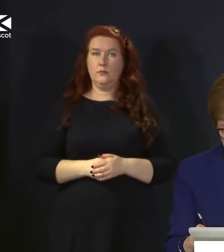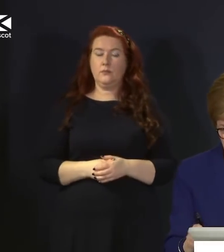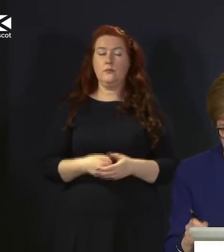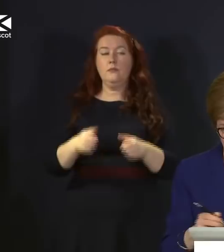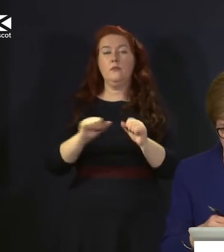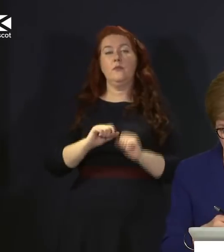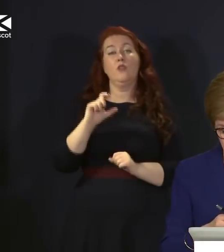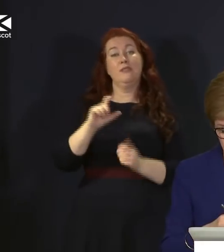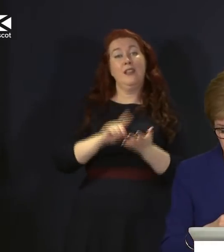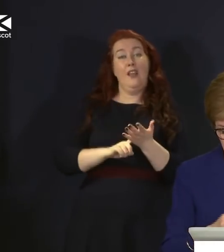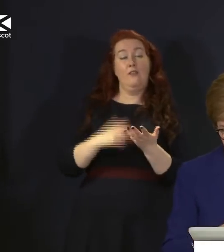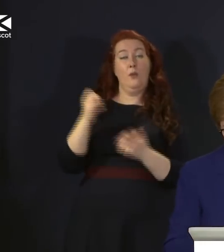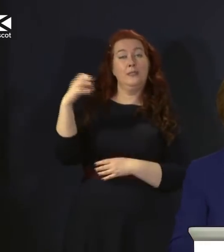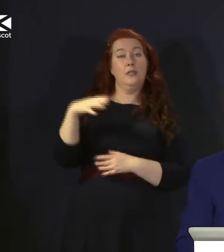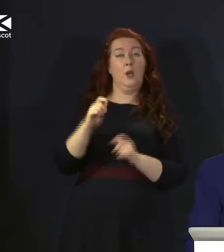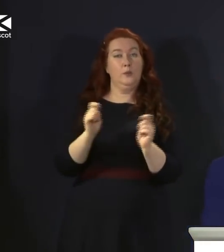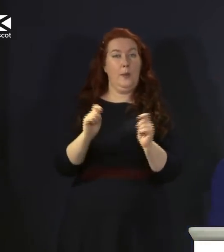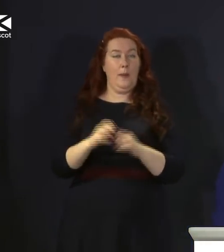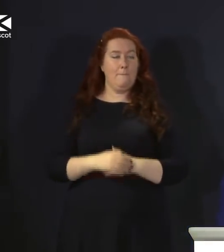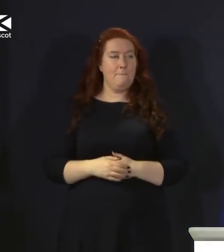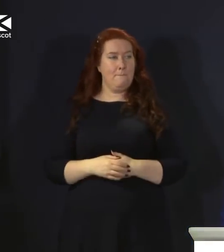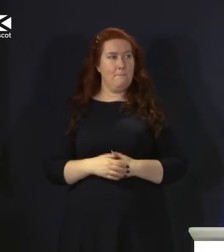Christine Lavelle from The Sun.